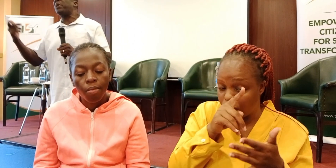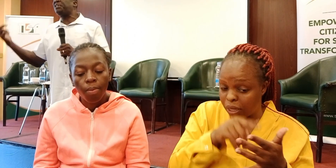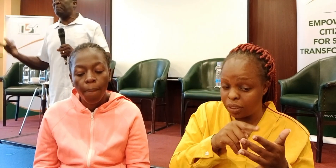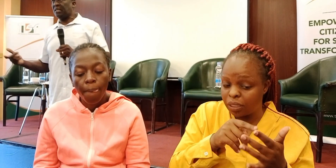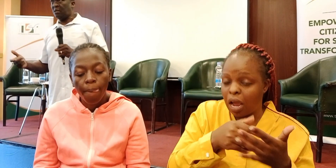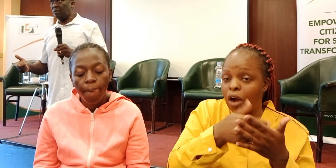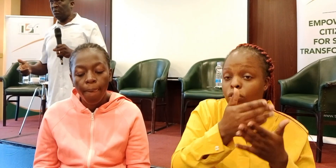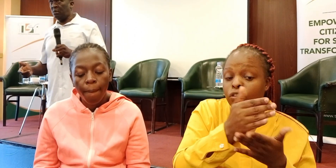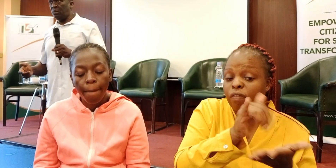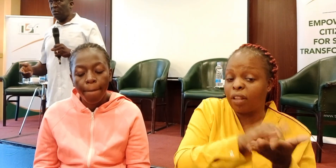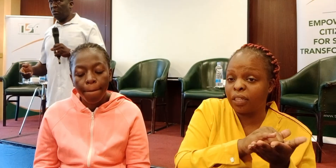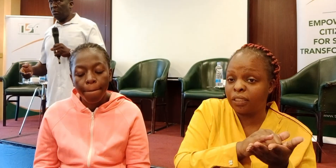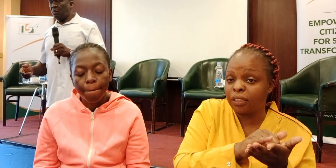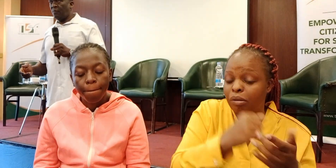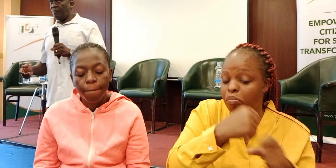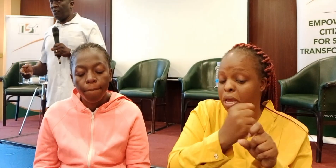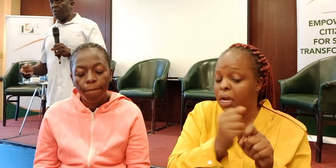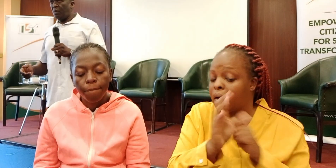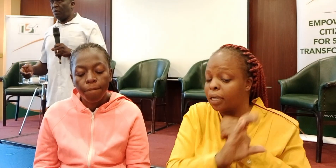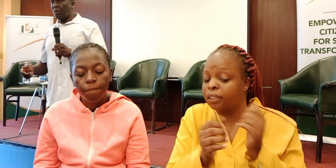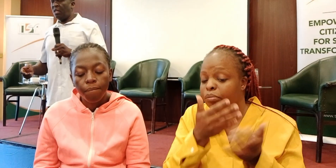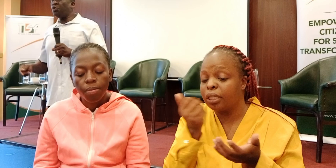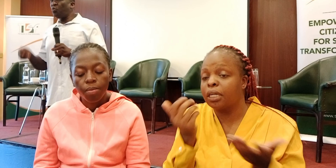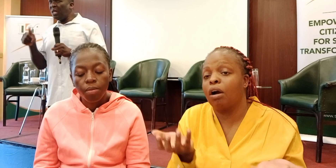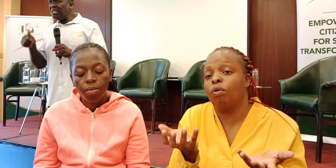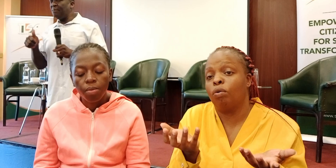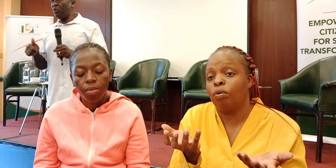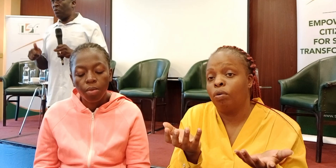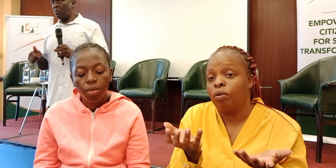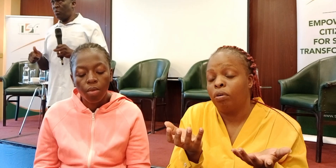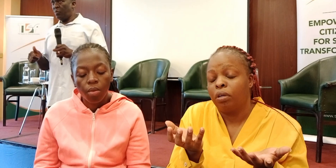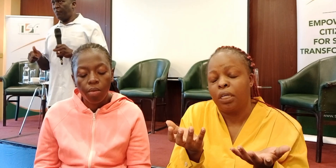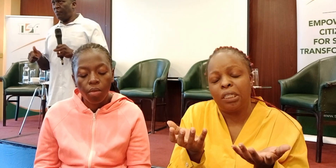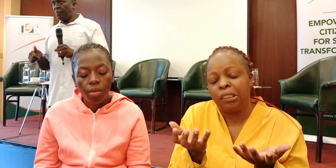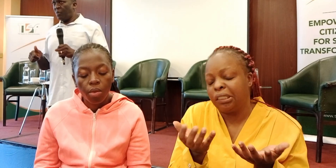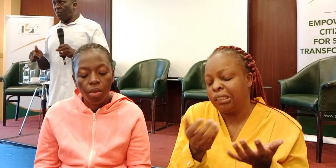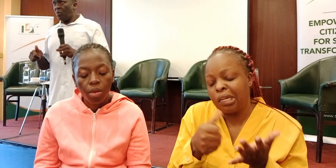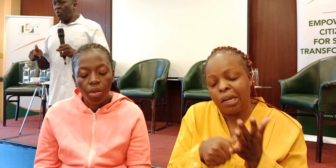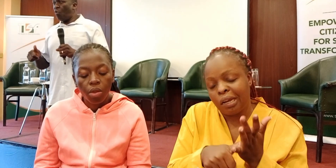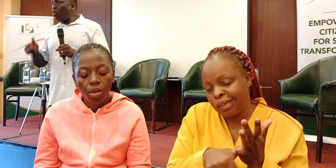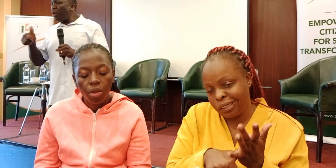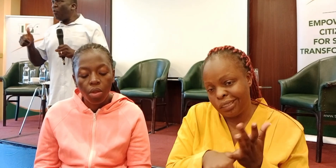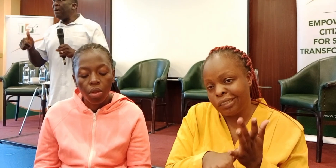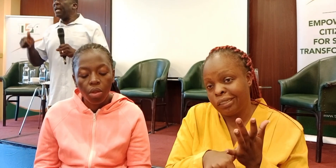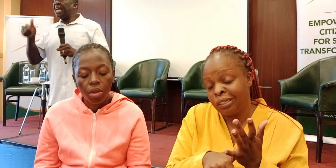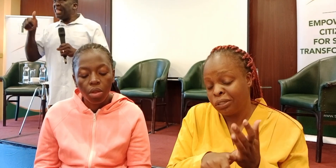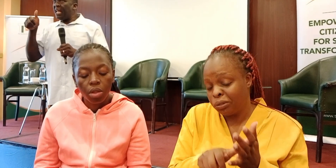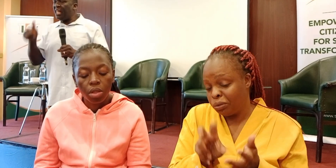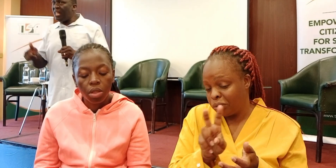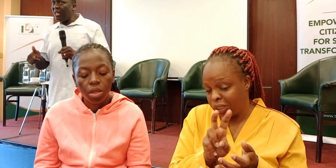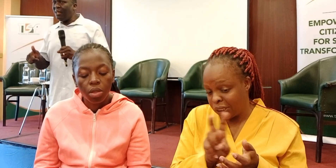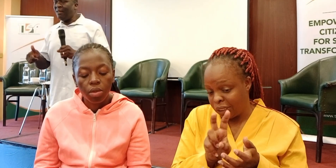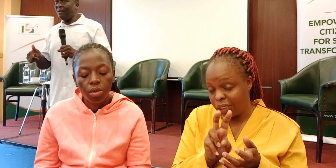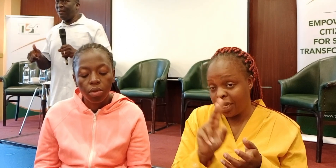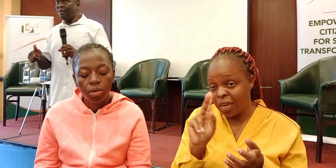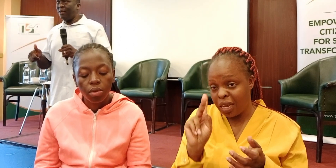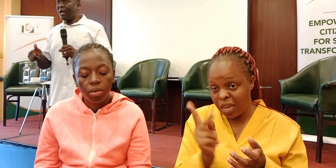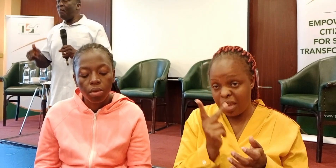How do we make our country better? Yachukiza mno kuona kwamba Kenya hii